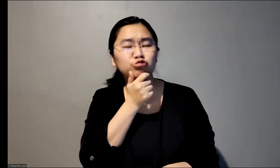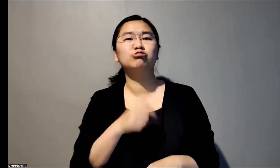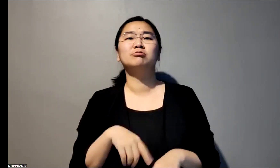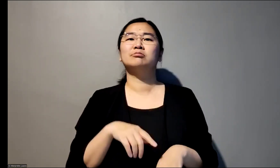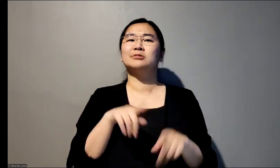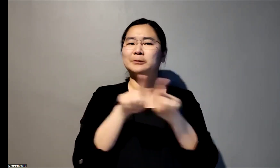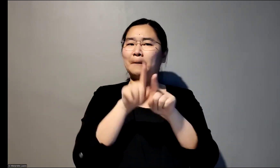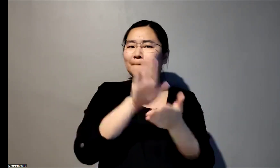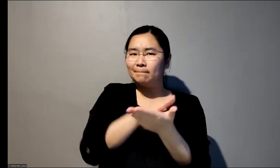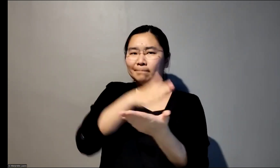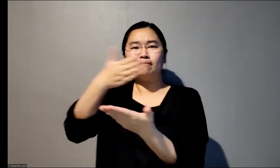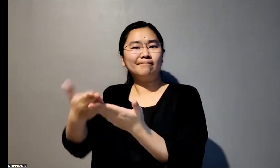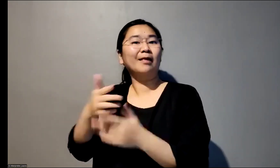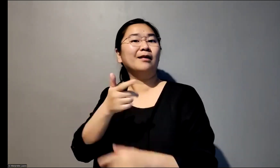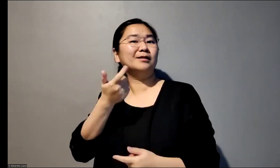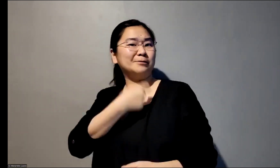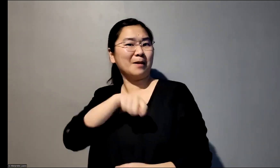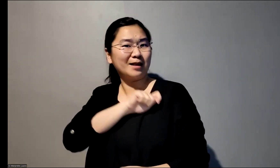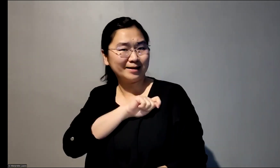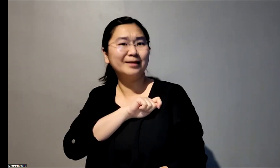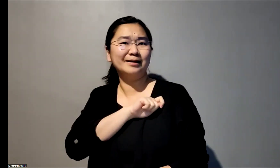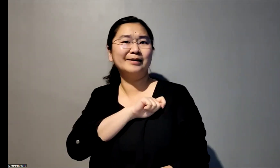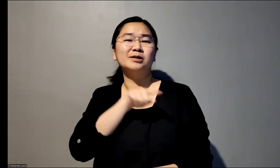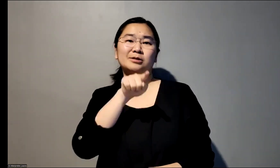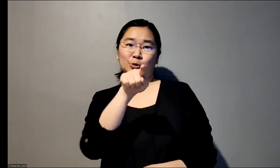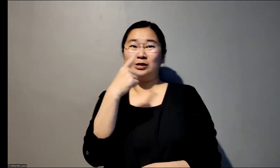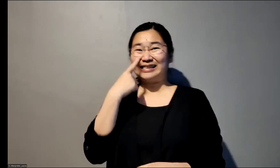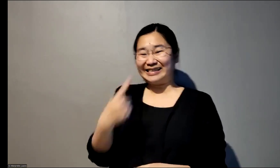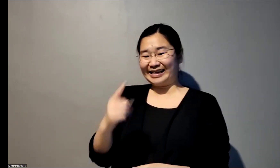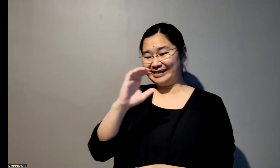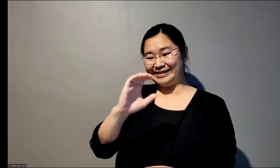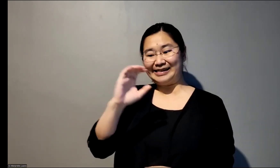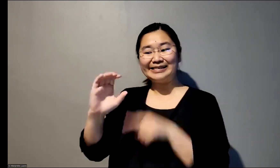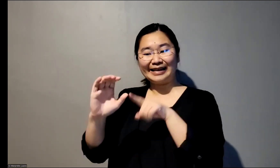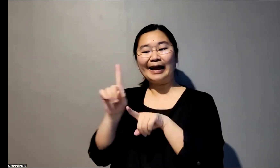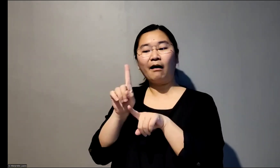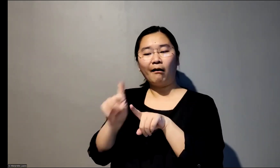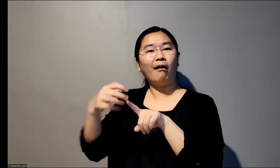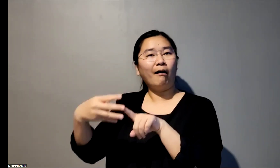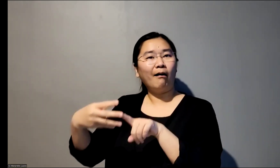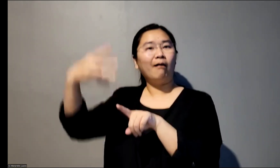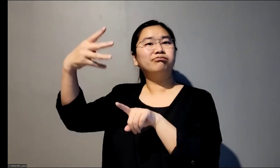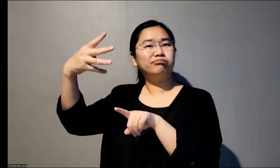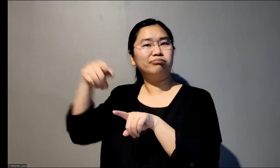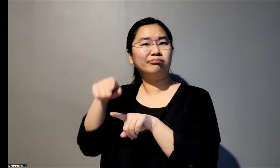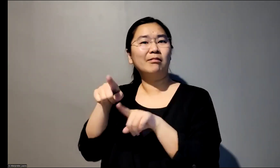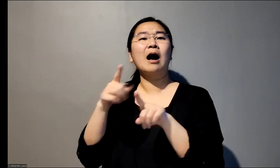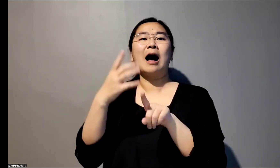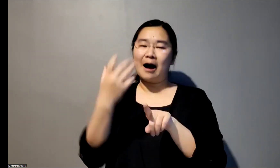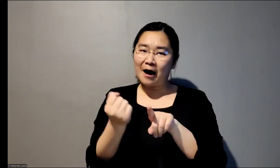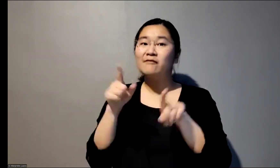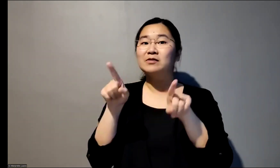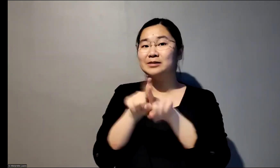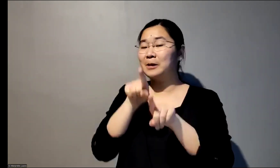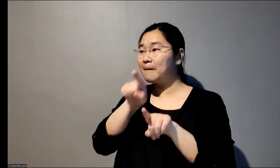The interpretation button on the bottom of your screen, presented as a globe, will allow you to access a specific language